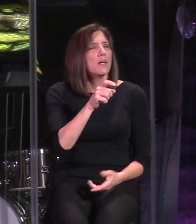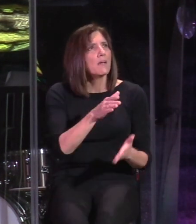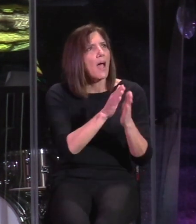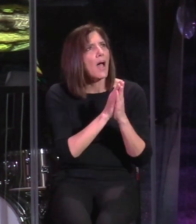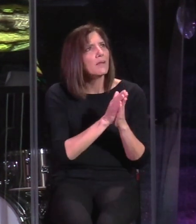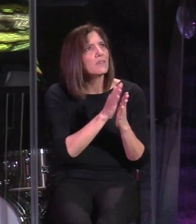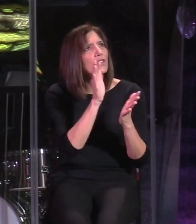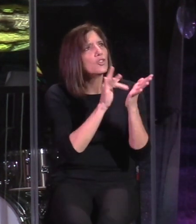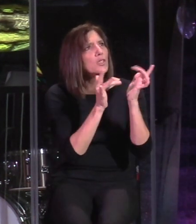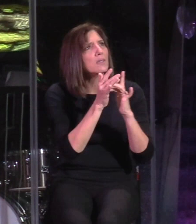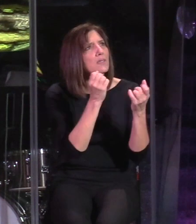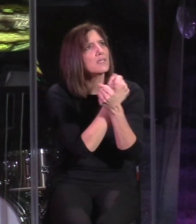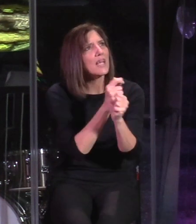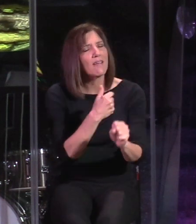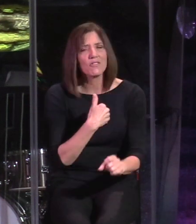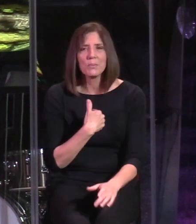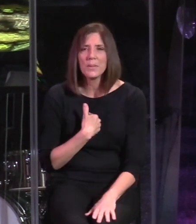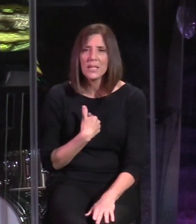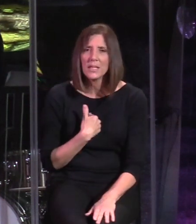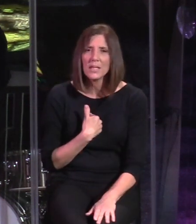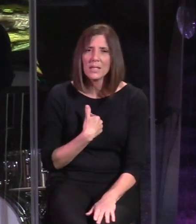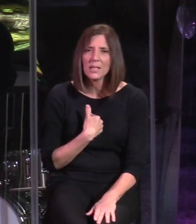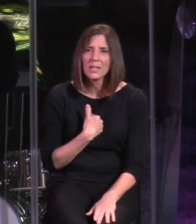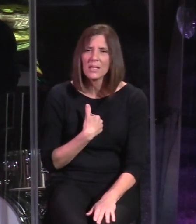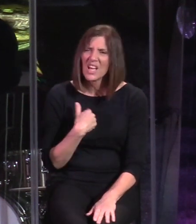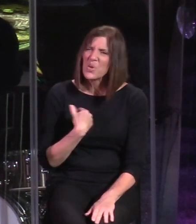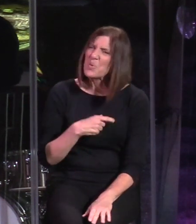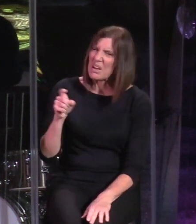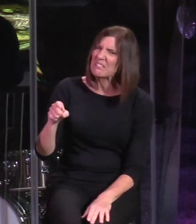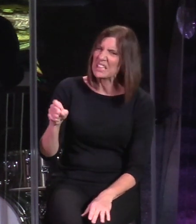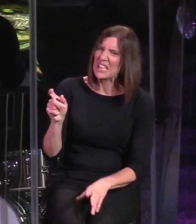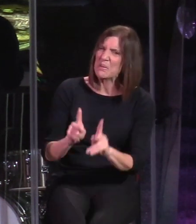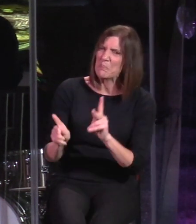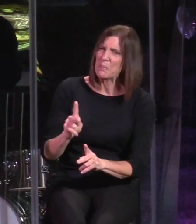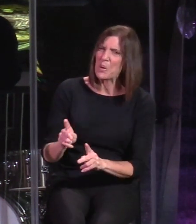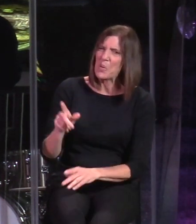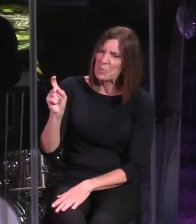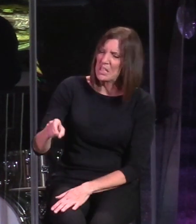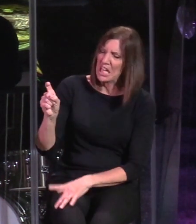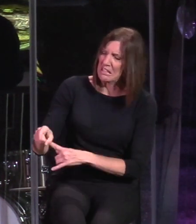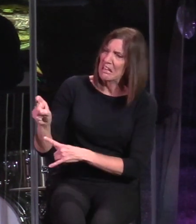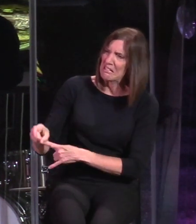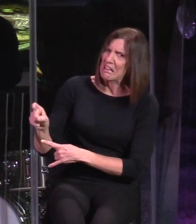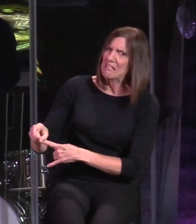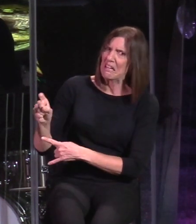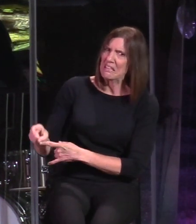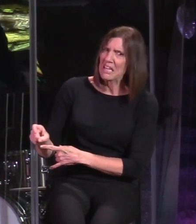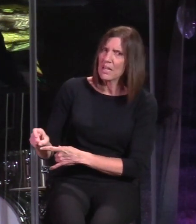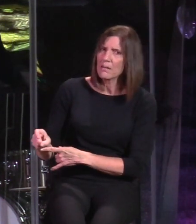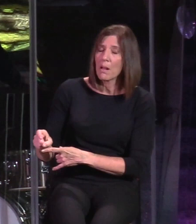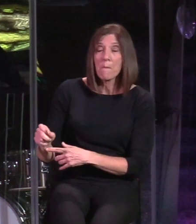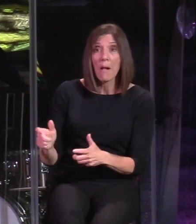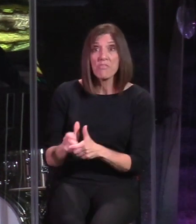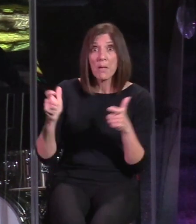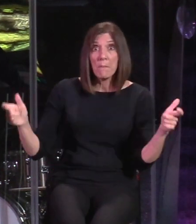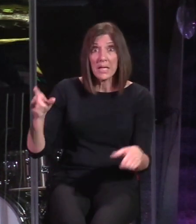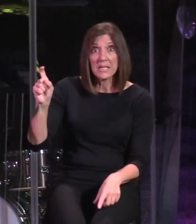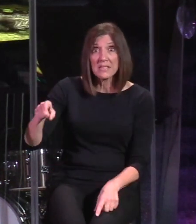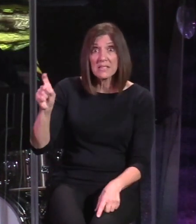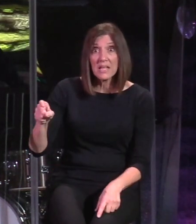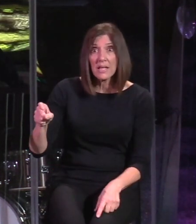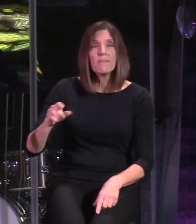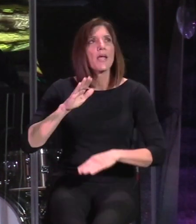Christian professes. We are a needy people who find our greatest need met by Jesus Christ at his